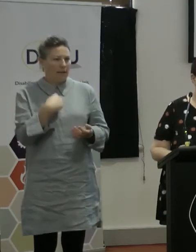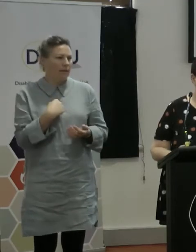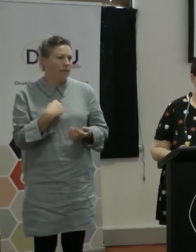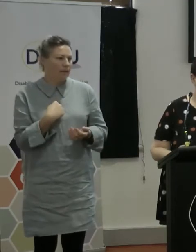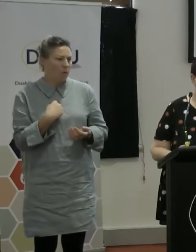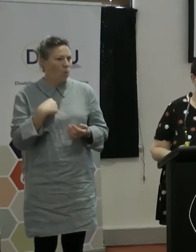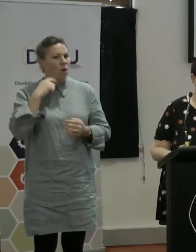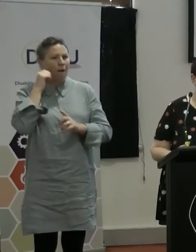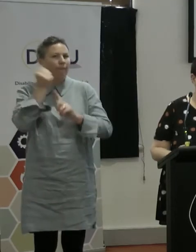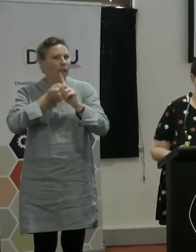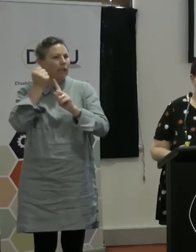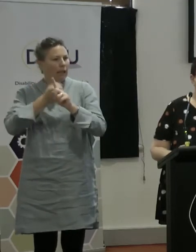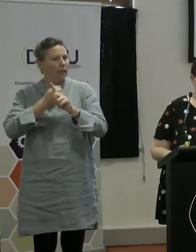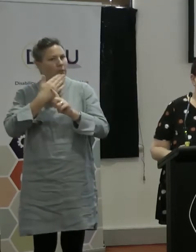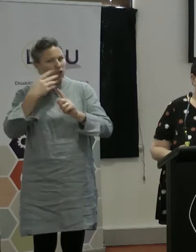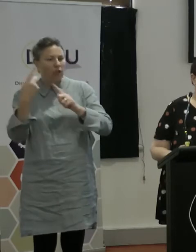will advocate for change,